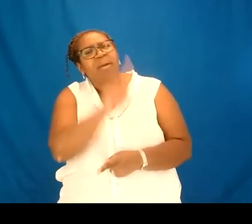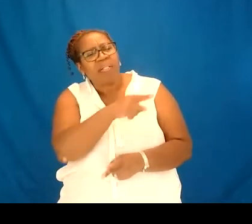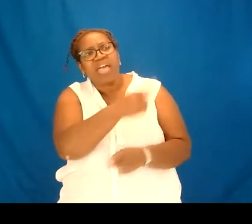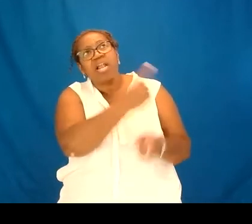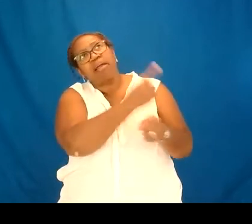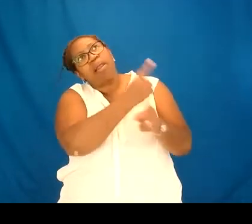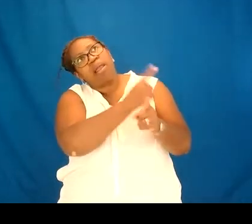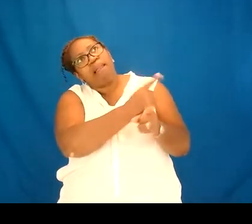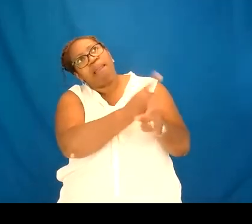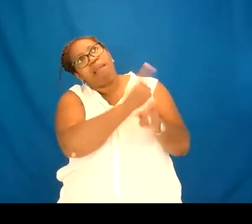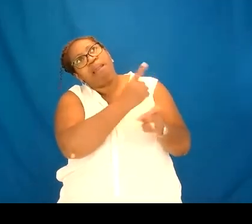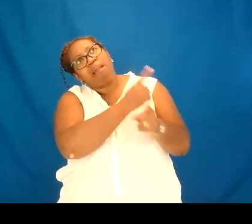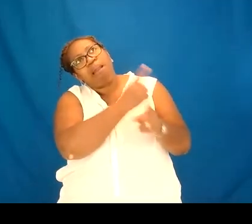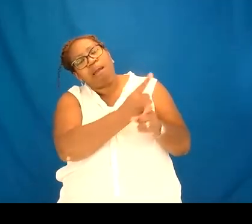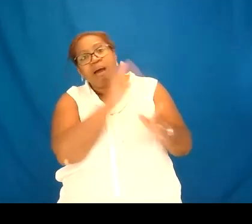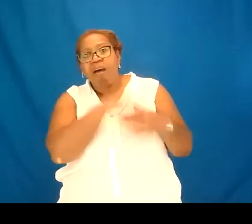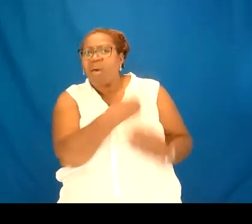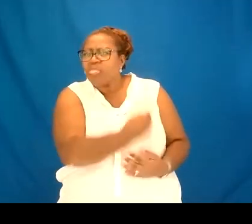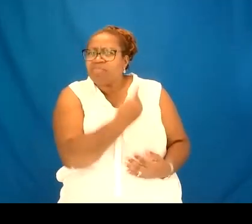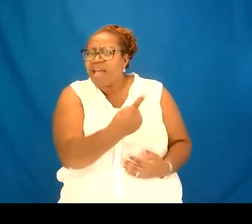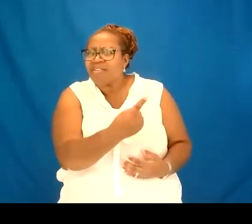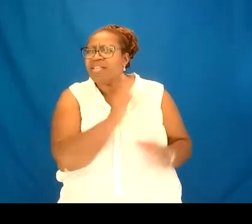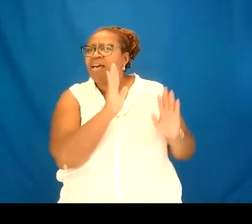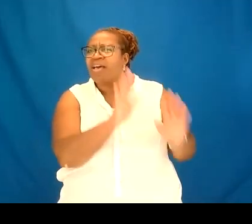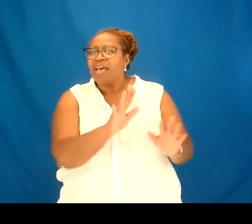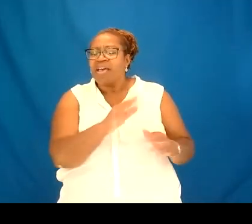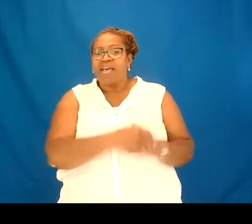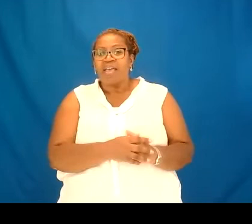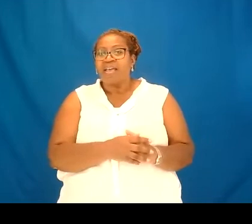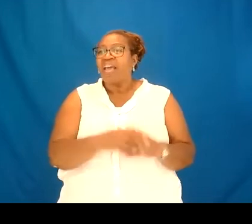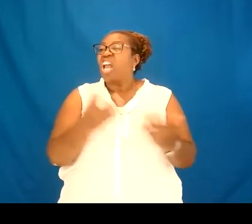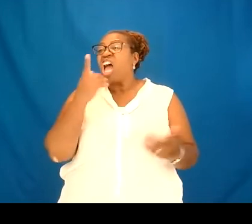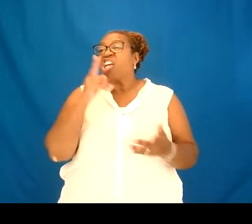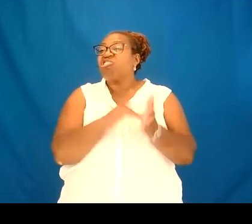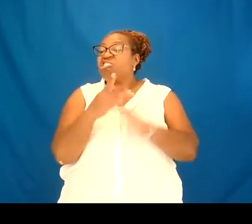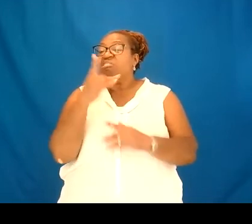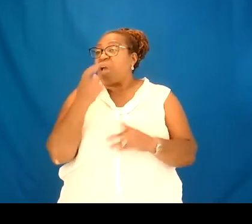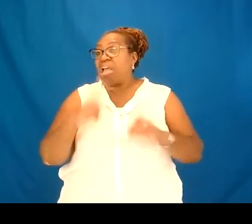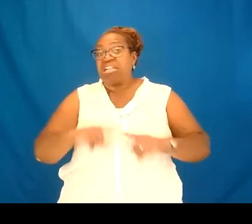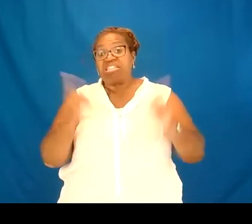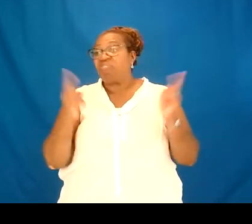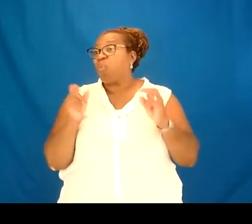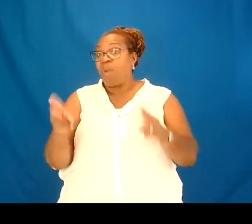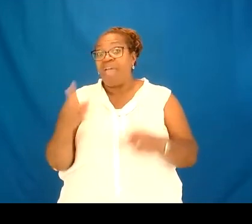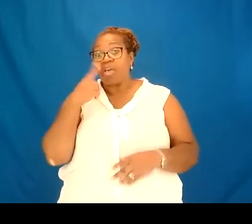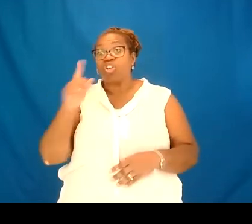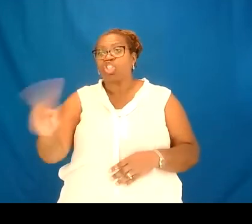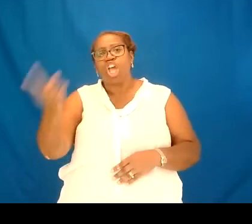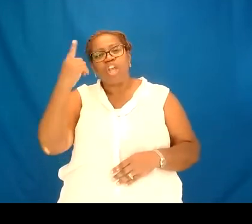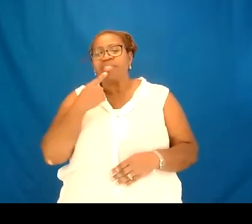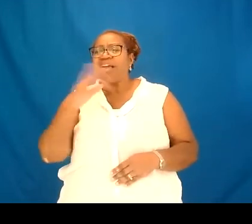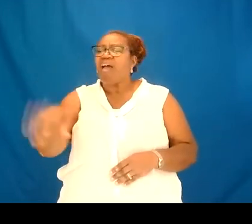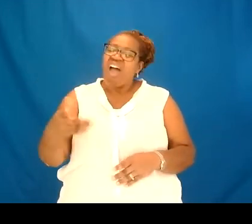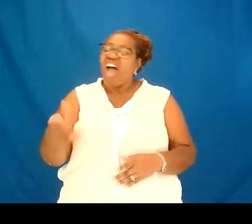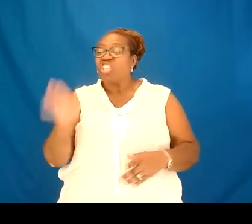have started it by saying, "Hey, followers, have you caught the revelation yet that I am the very Son of God?" But no,